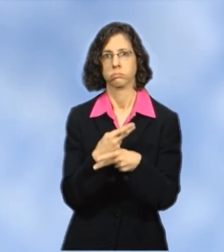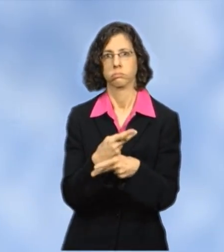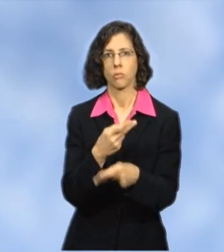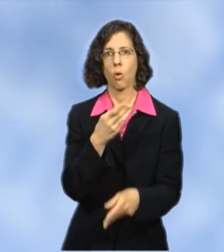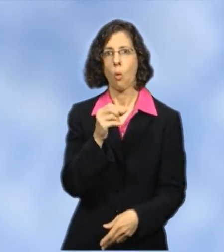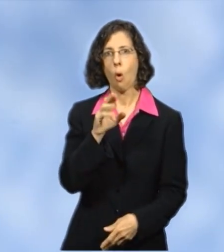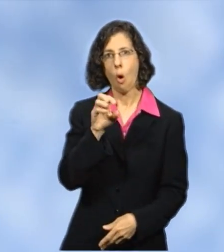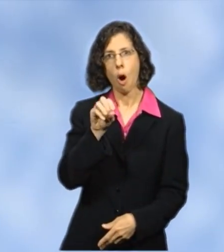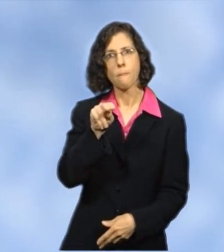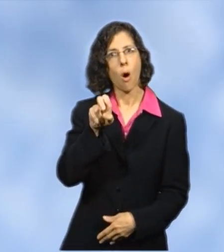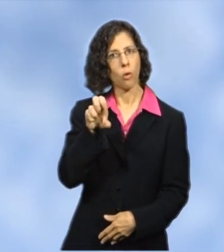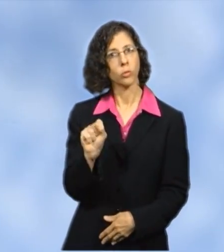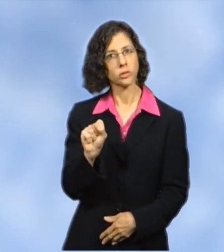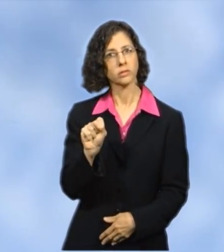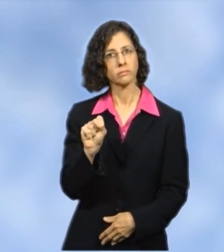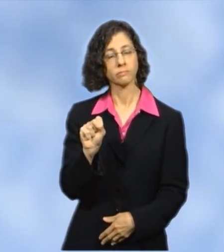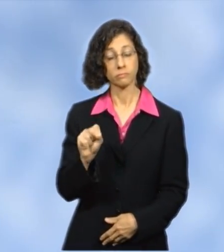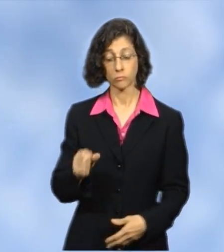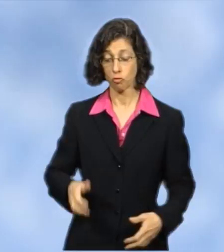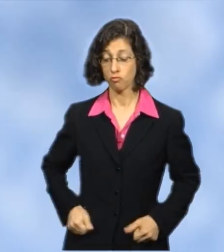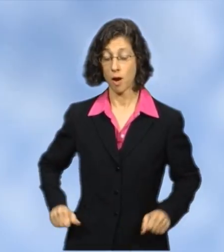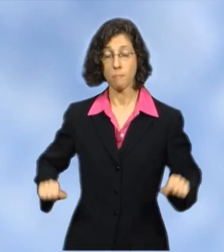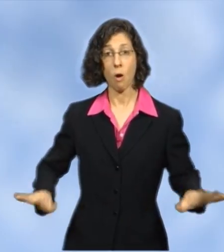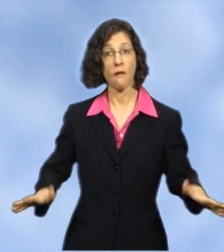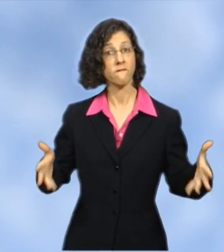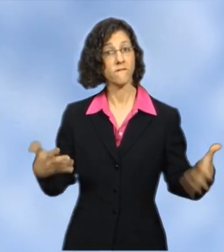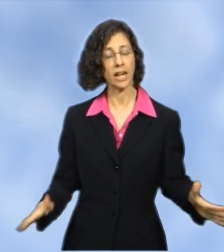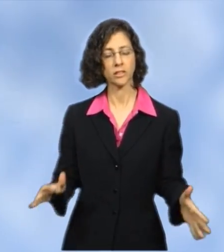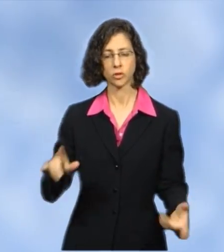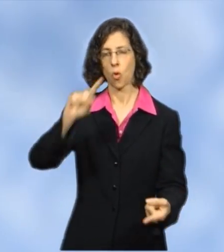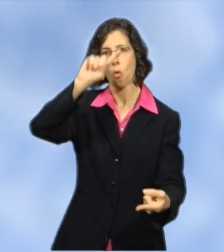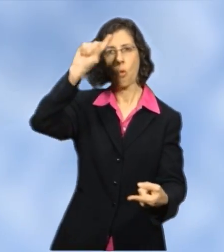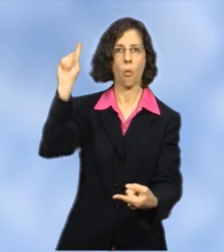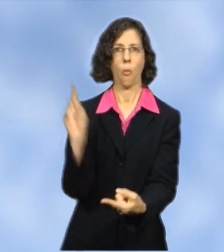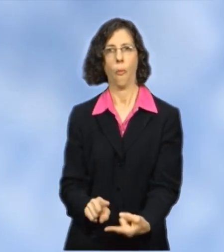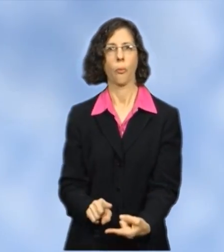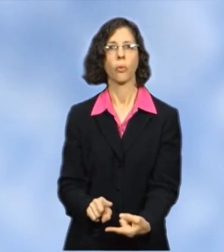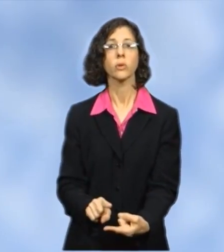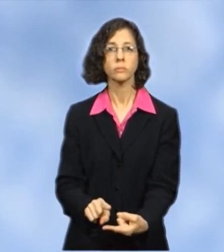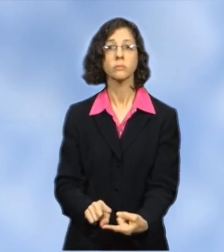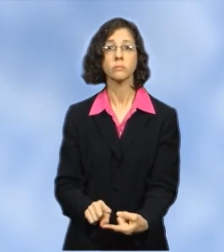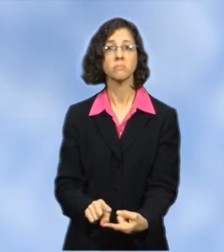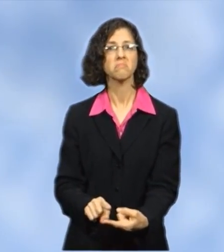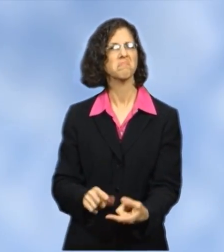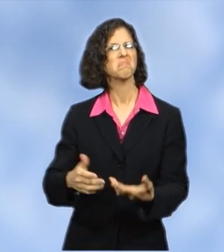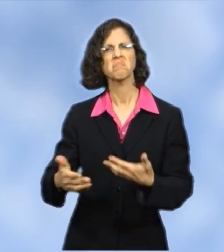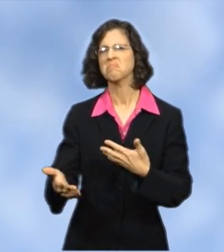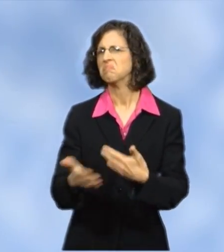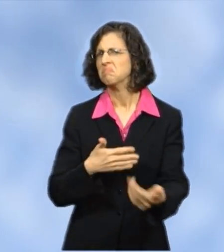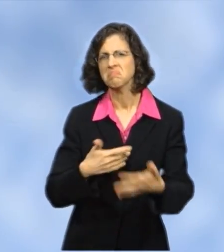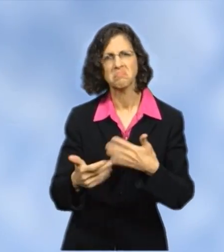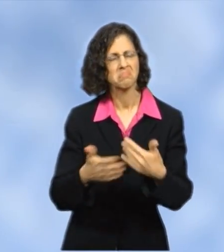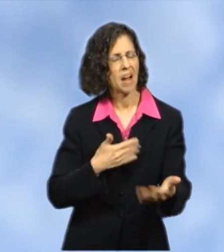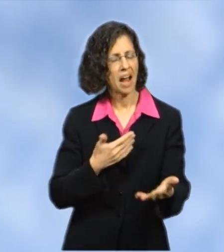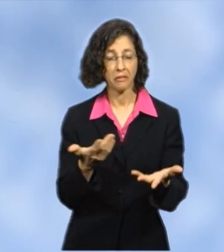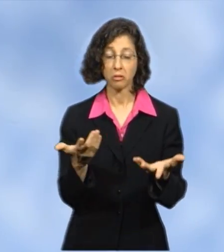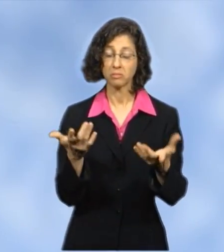ovaries produce these hormones. Therefore, removing them reduces the levels in the body.